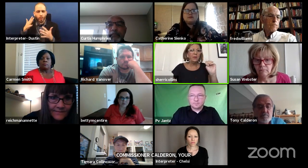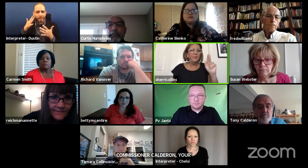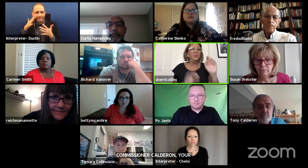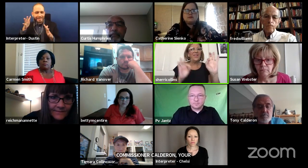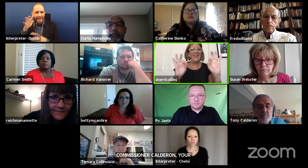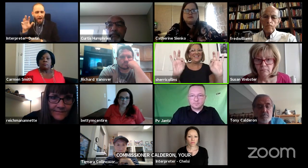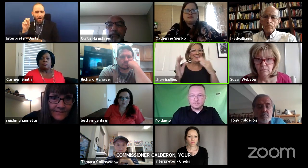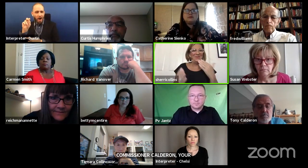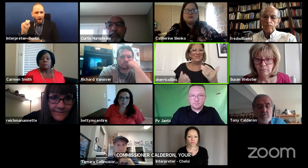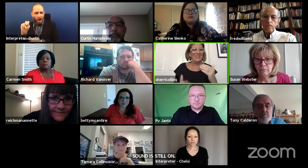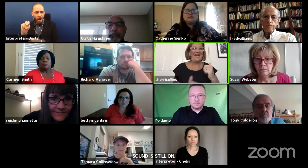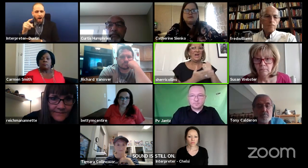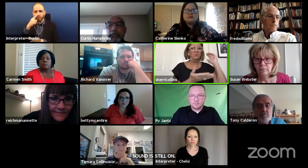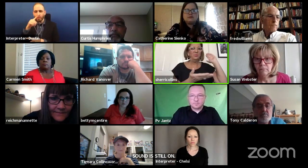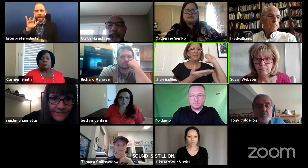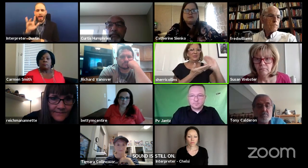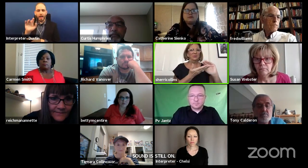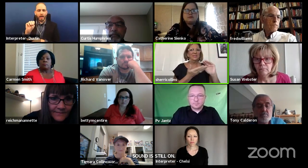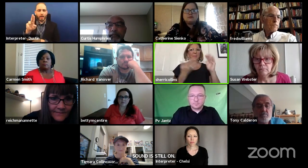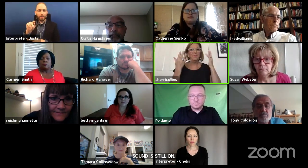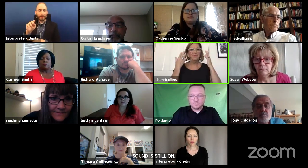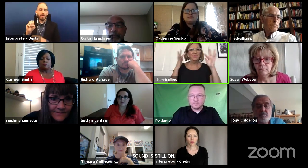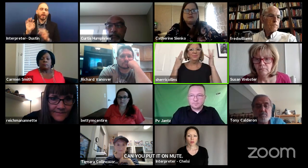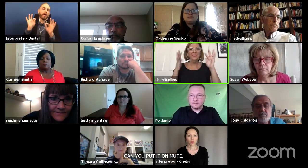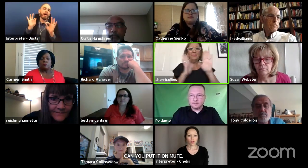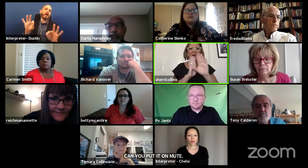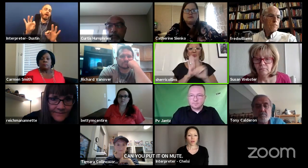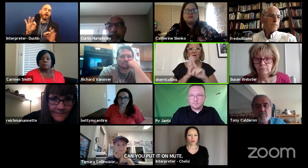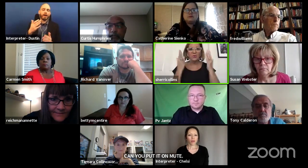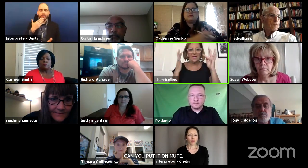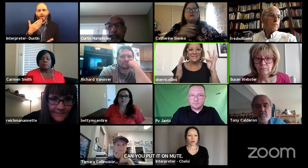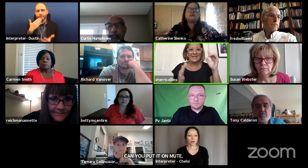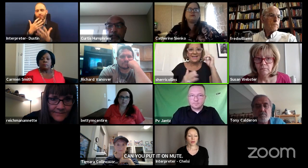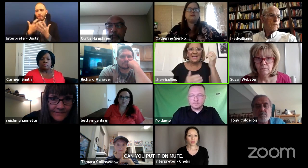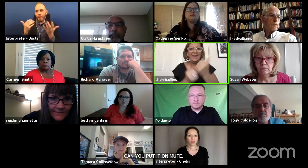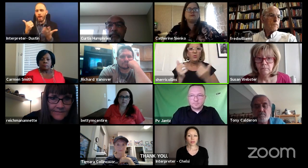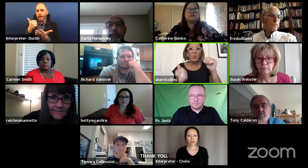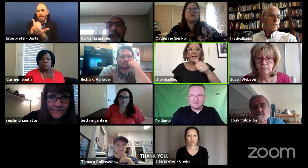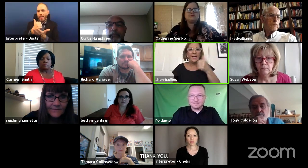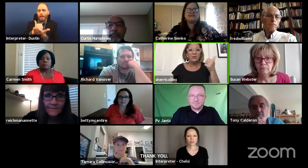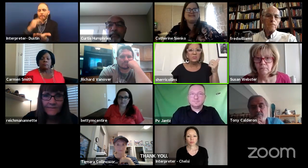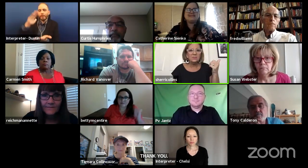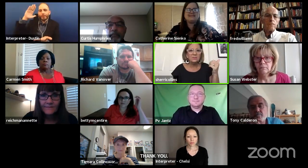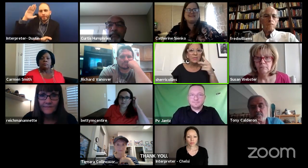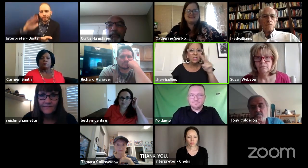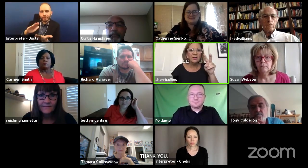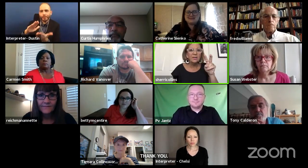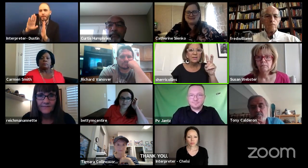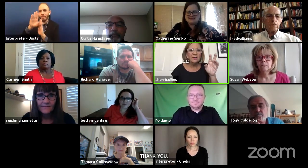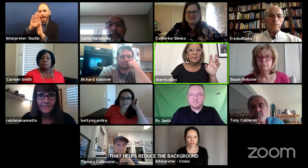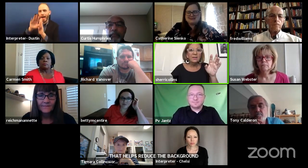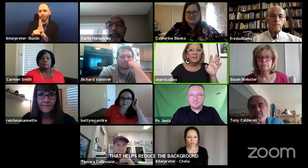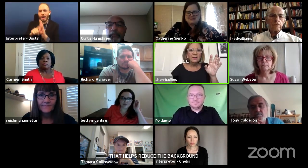it on mute? Thank you. That helped reduce the background noise. I think everyone else, let me